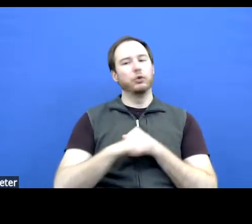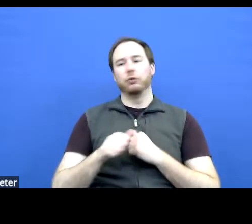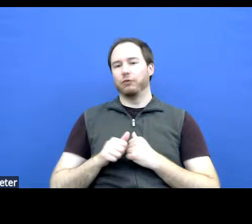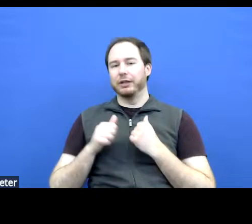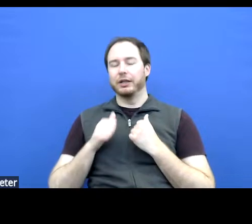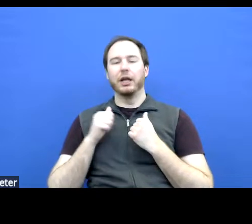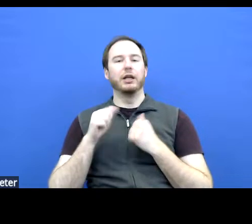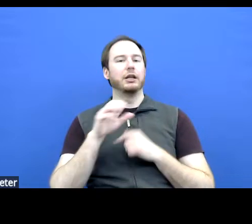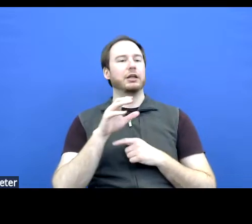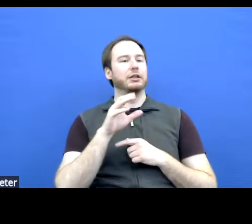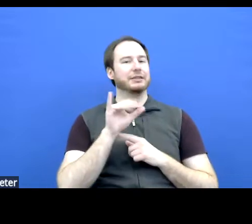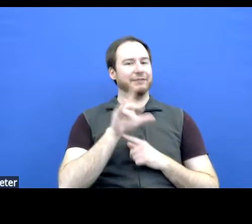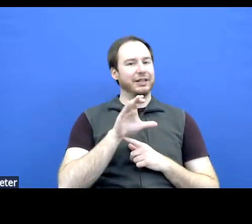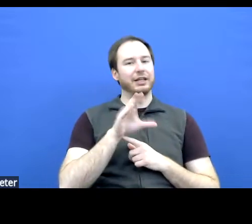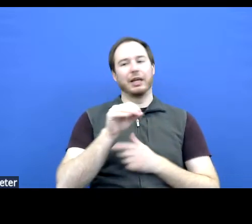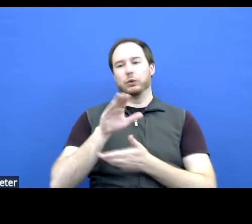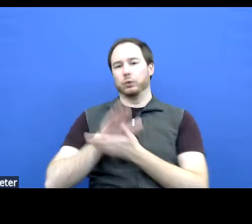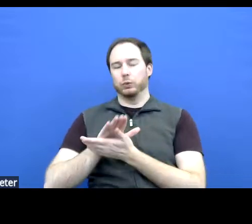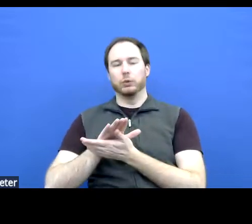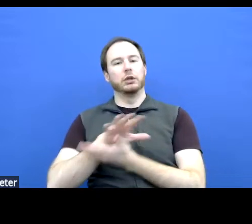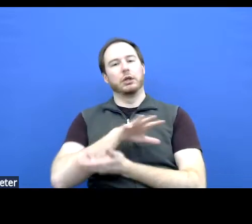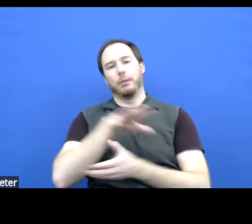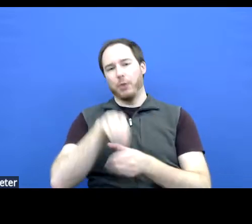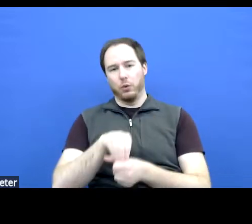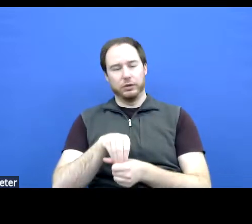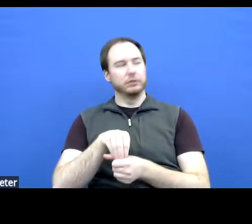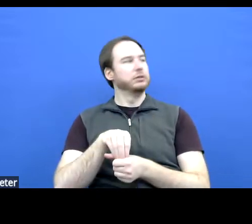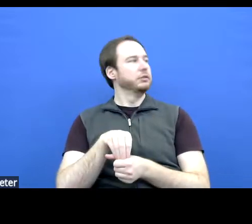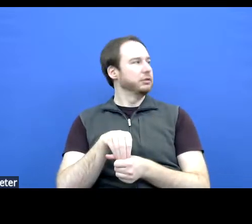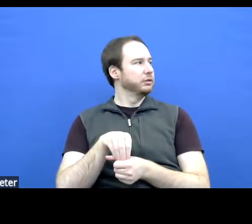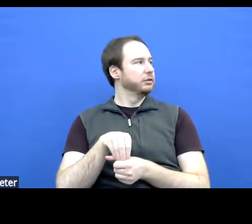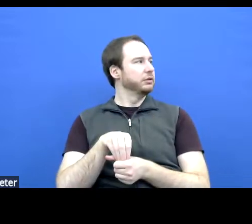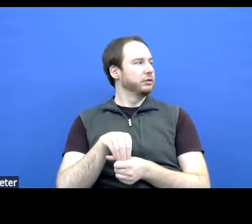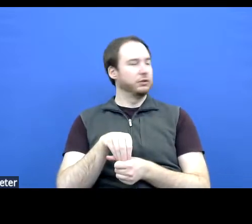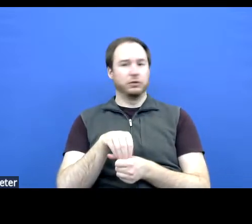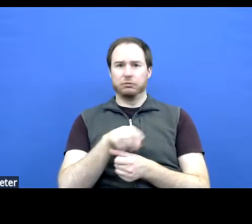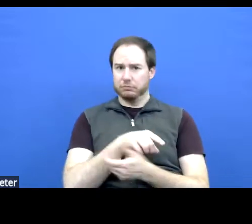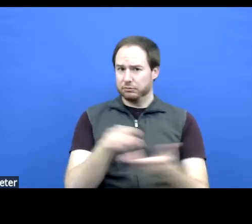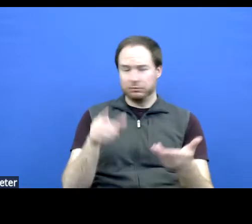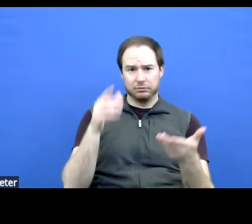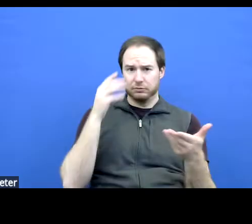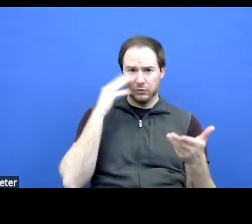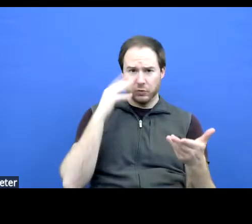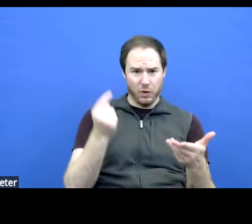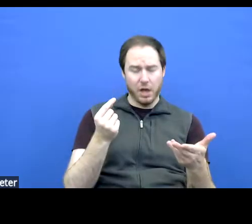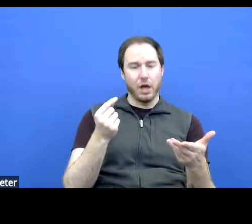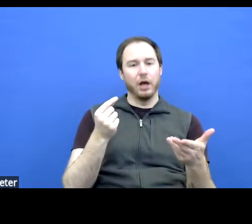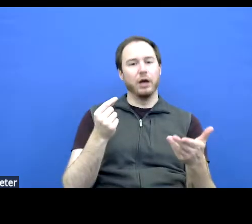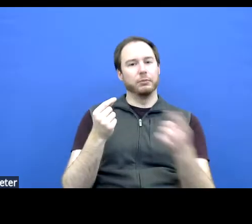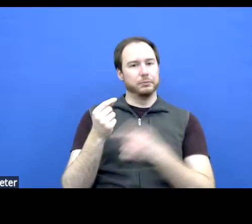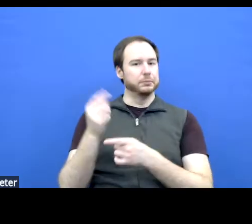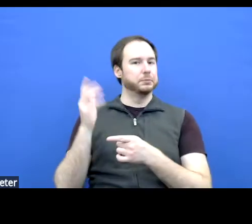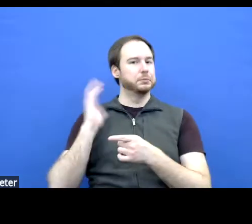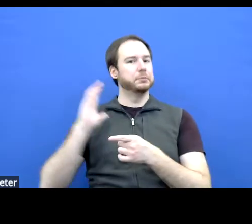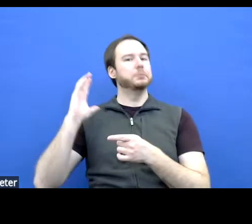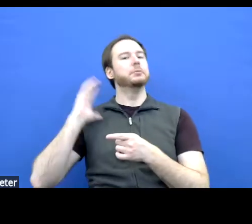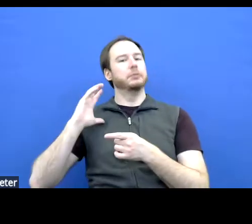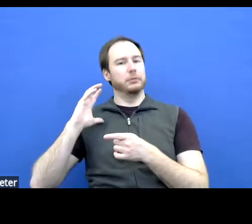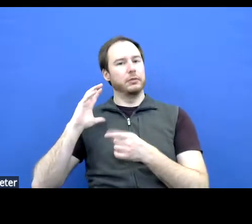residential, civic, and school components. And so for those who are unaware, there was a